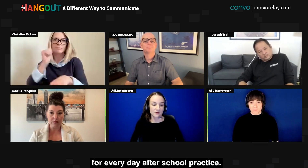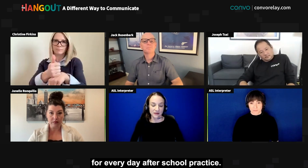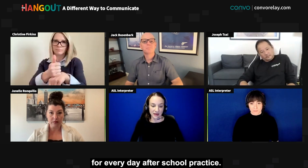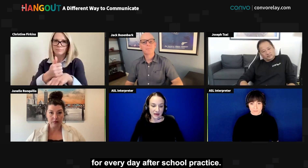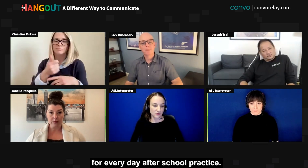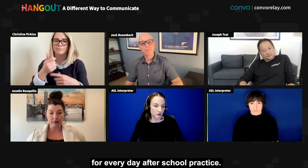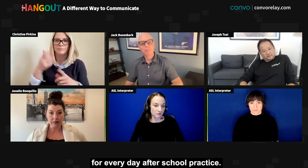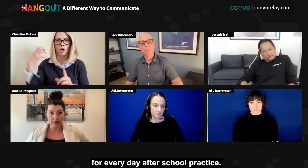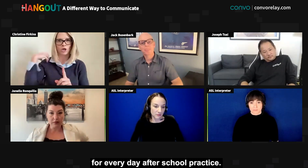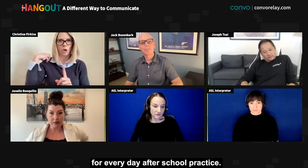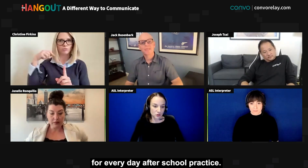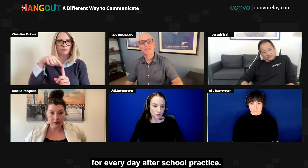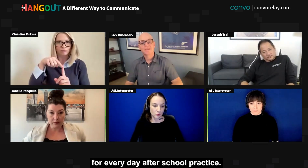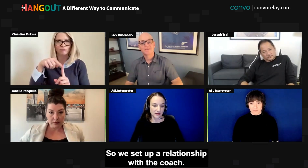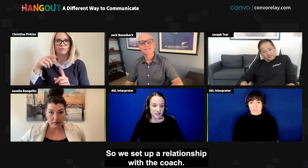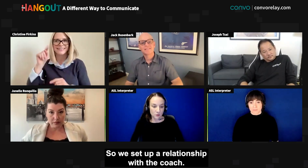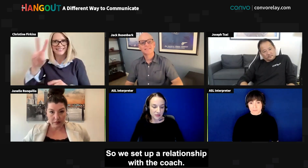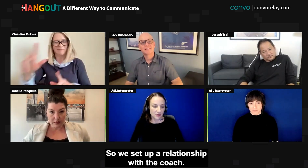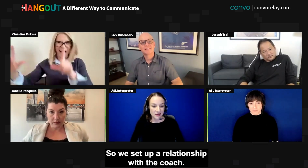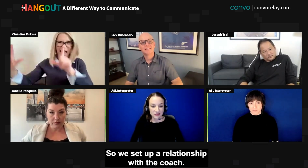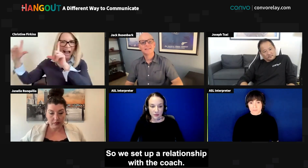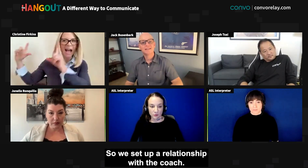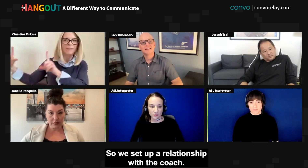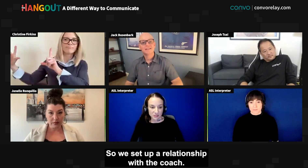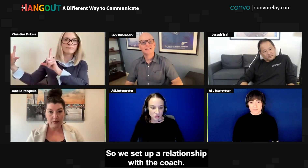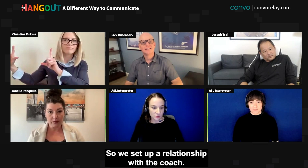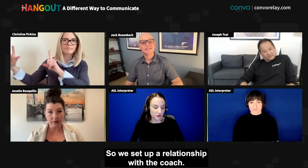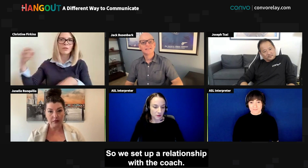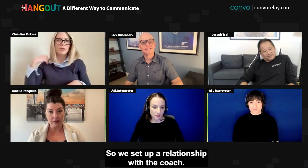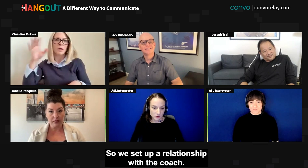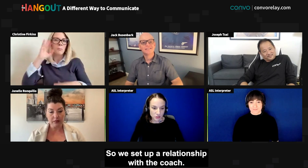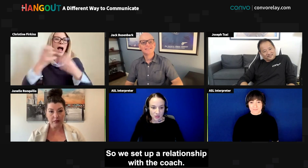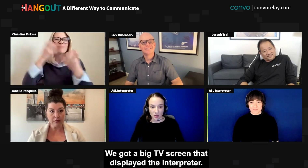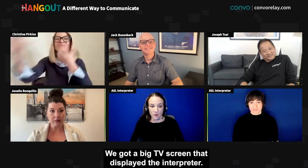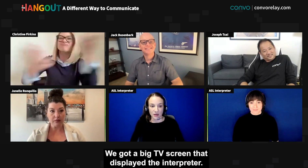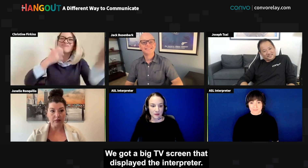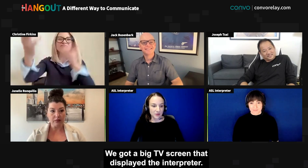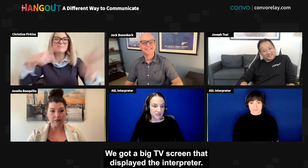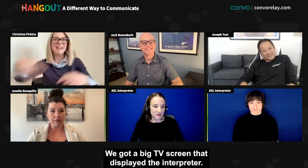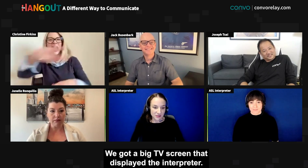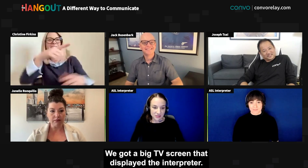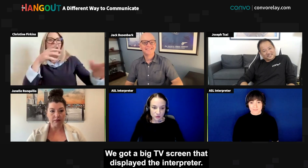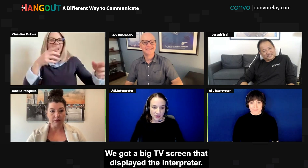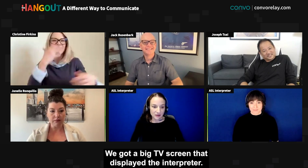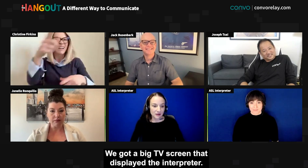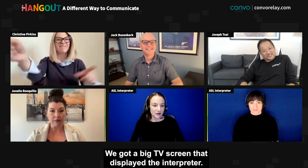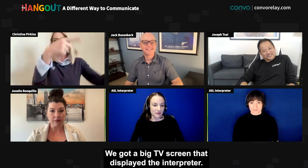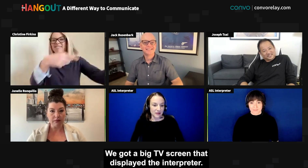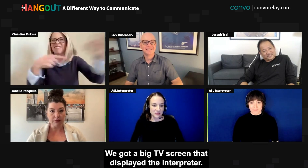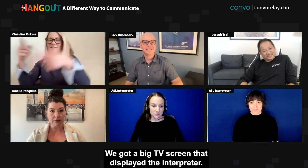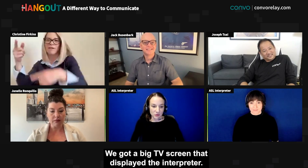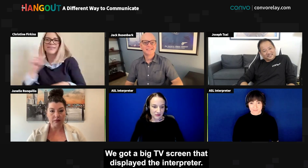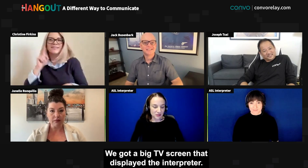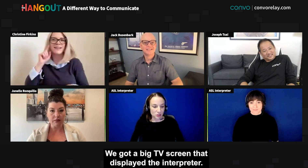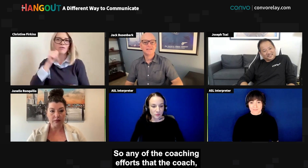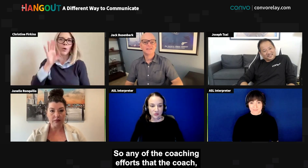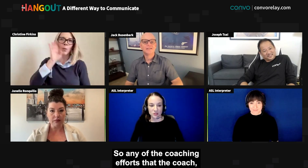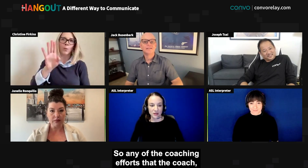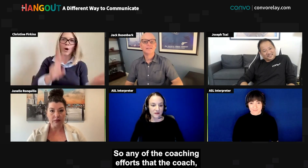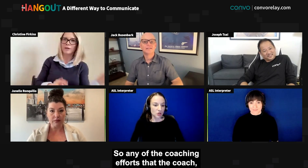day after school practice. So we set up a relationship with the coach. We got a big TV screen that displayed the interpreter. So any of the